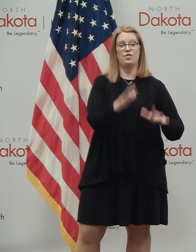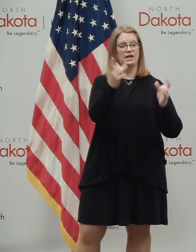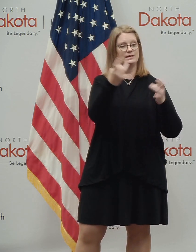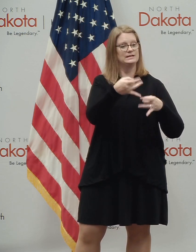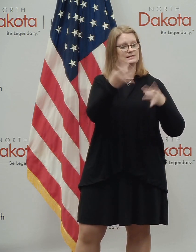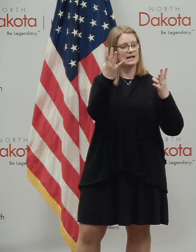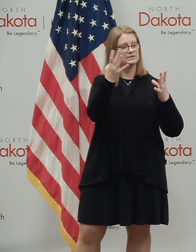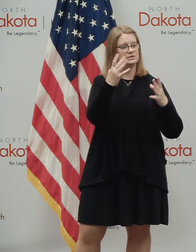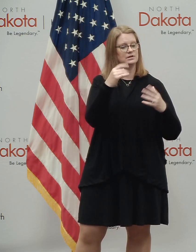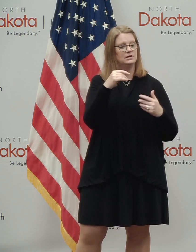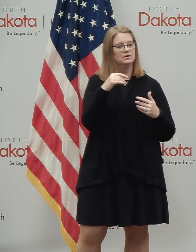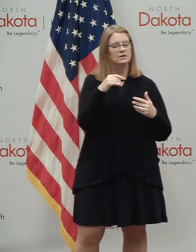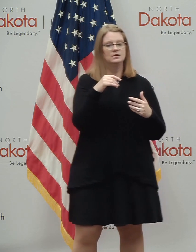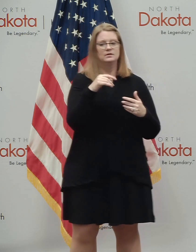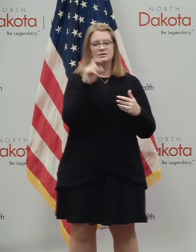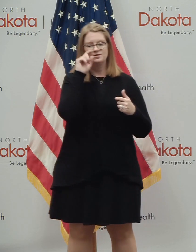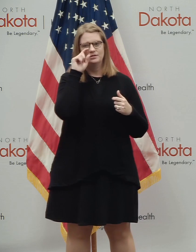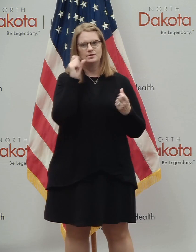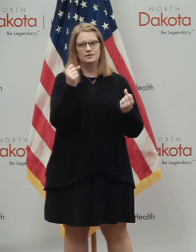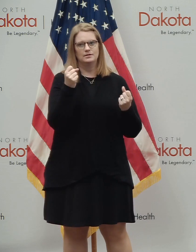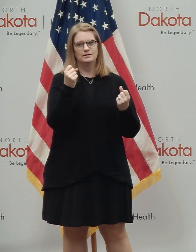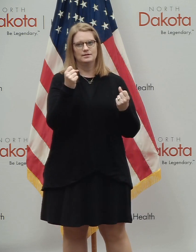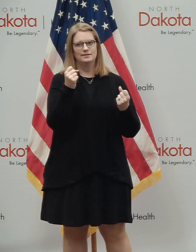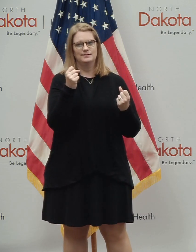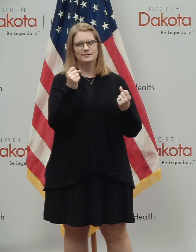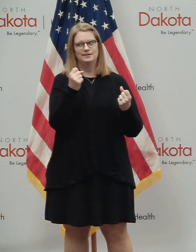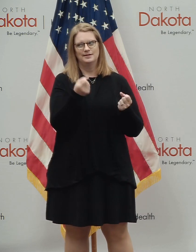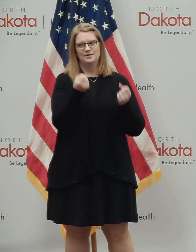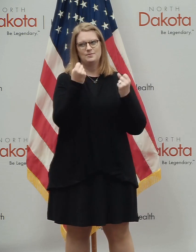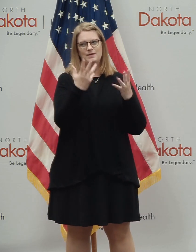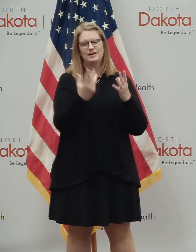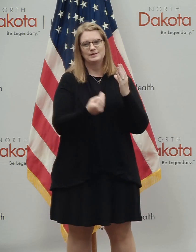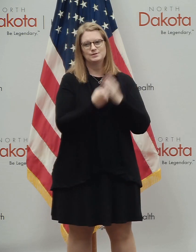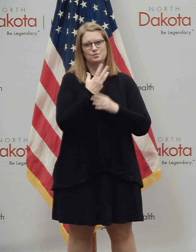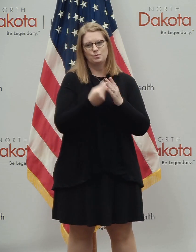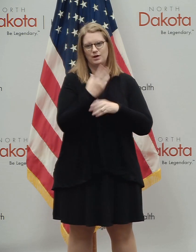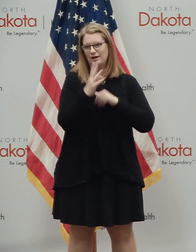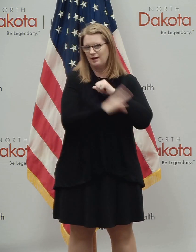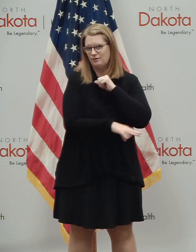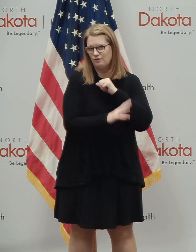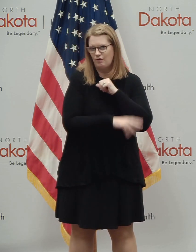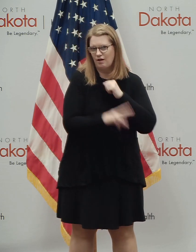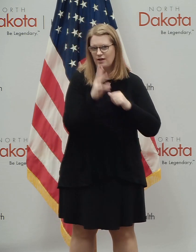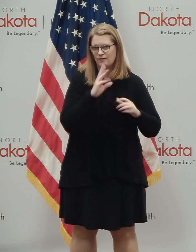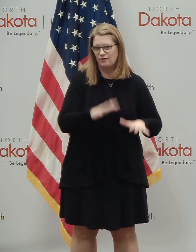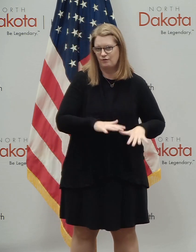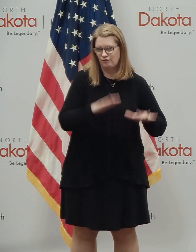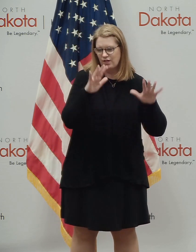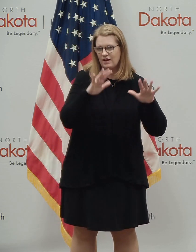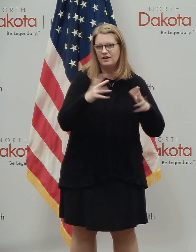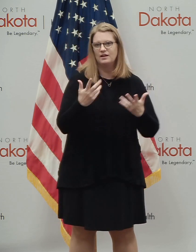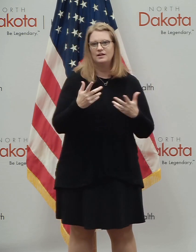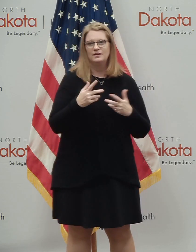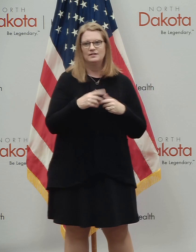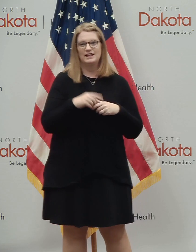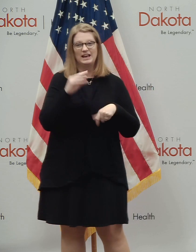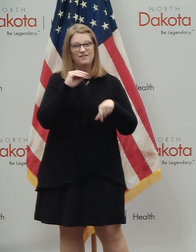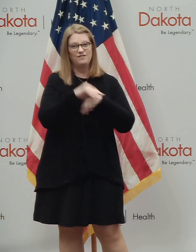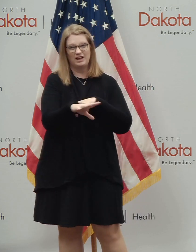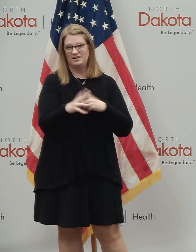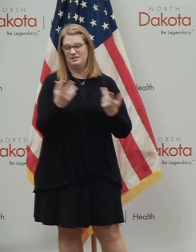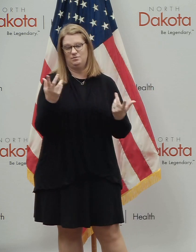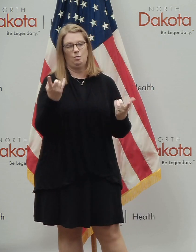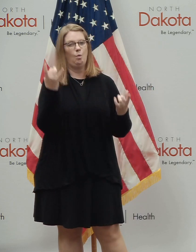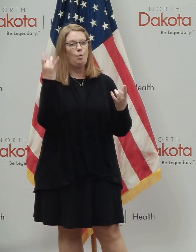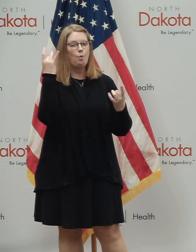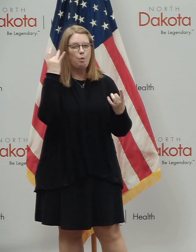remember, we had lots of spring and fall flooding in 2019 that affected billions